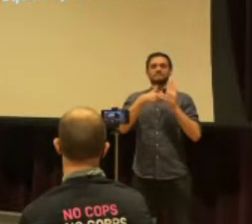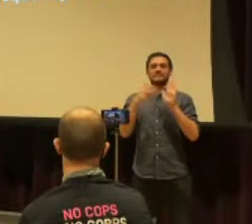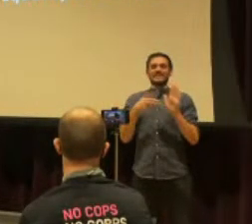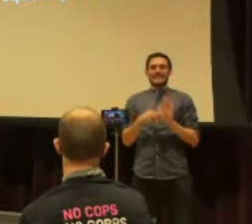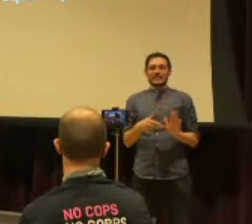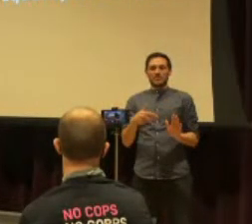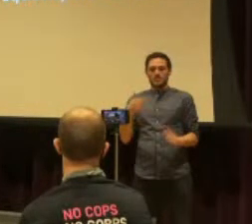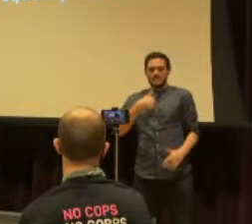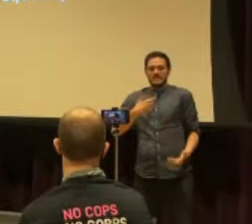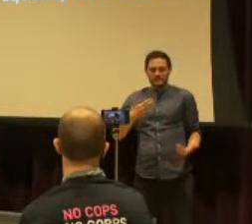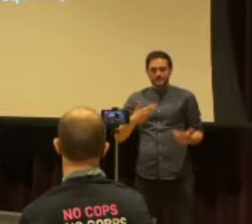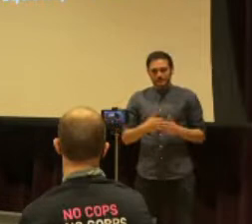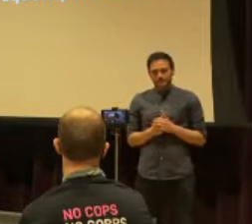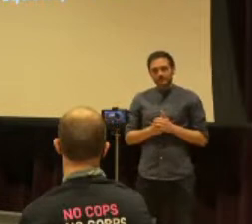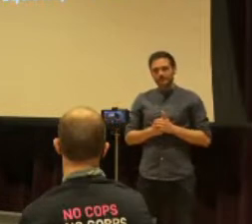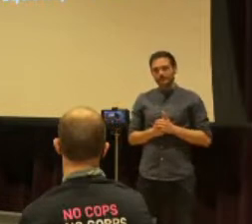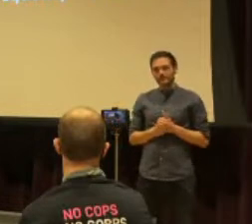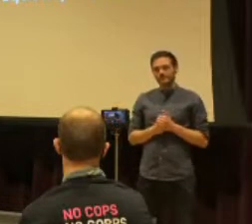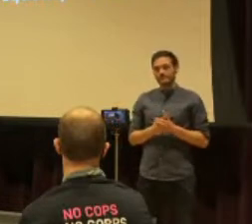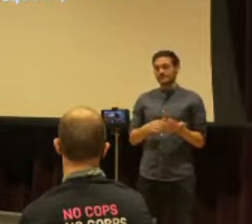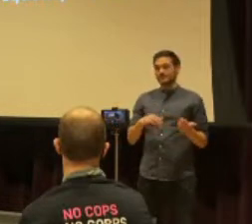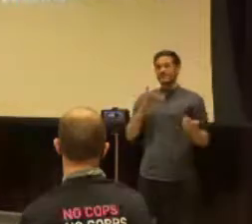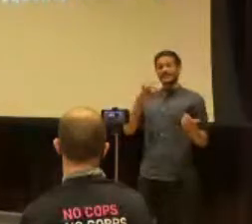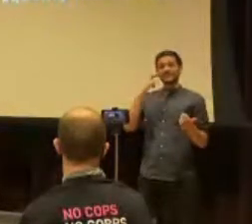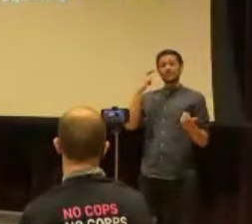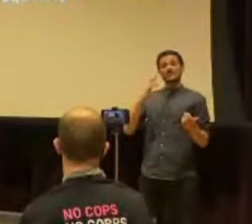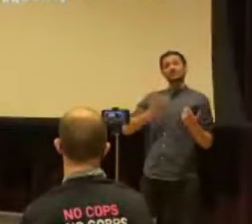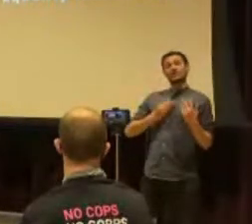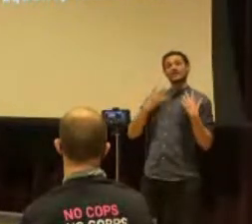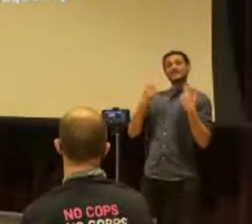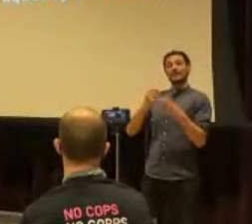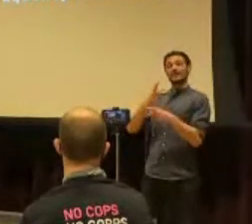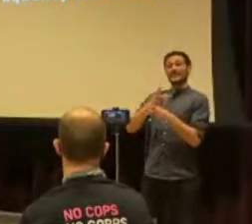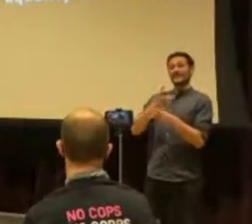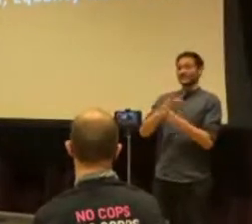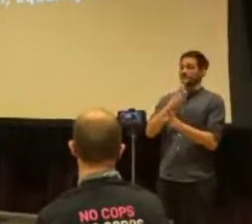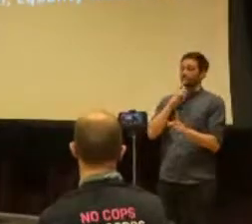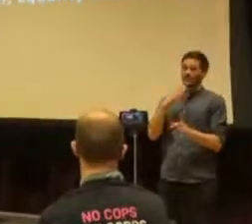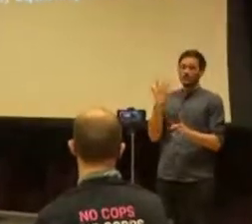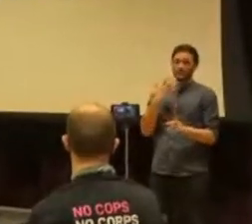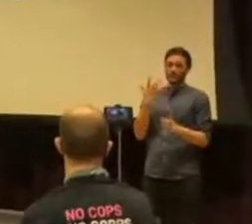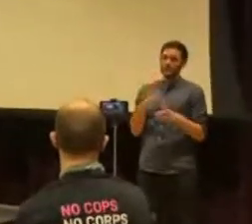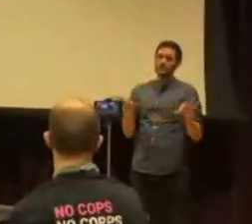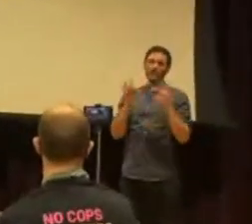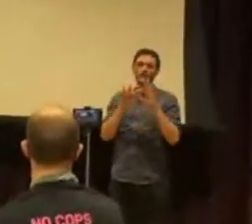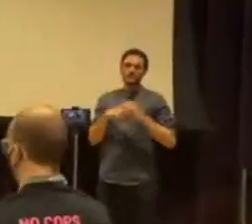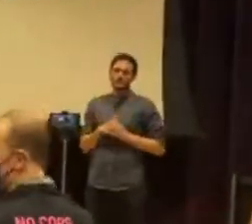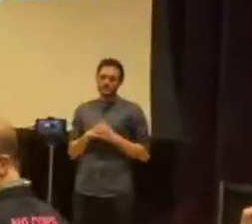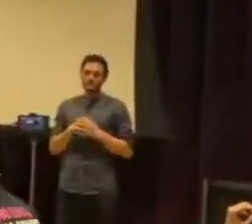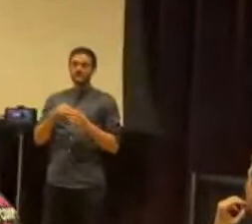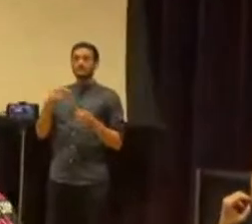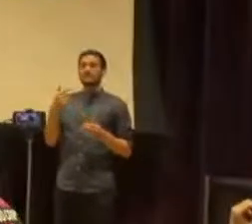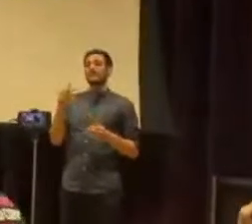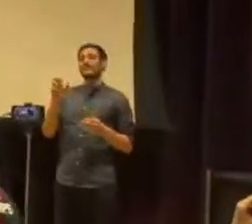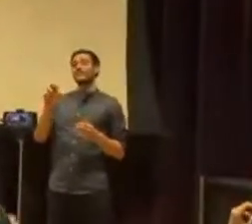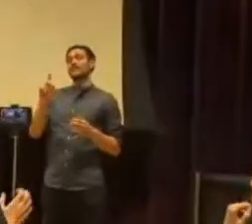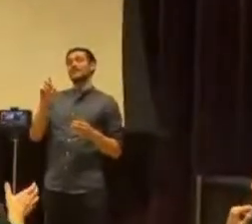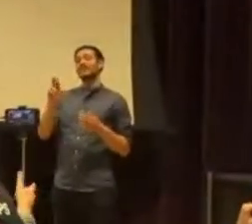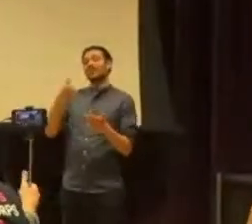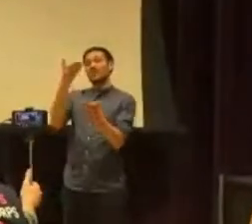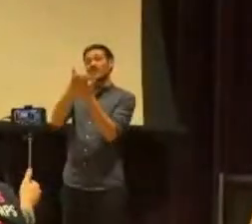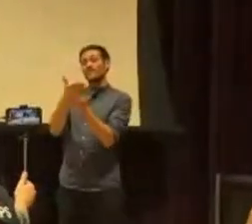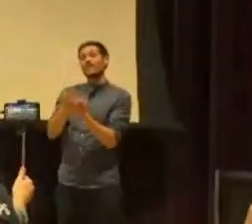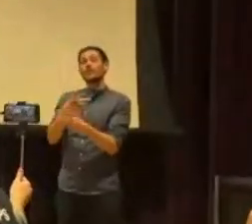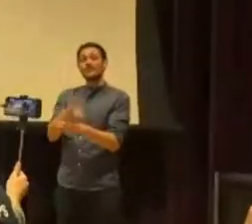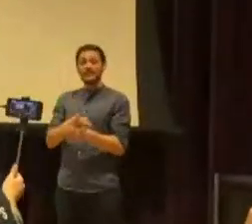me. So that's why trans healthcare is so important. That's why gender affirming care is so monumental for